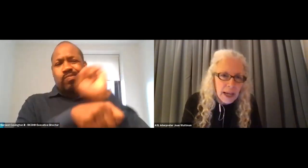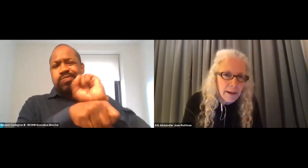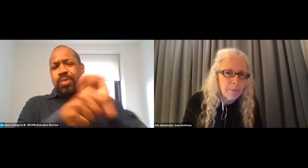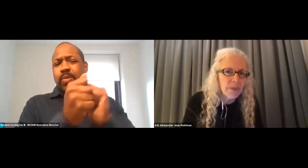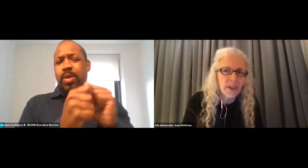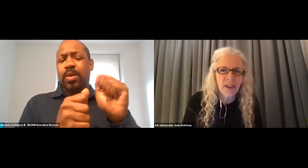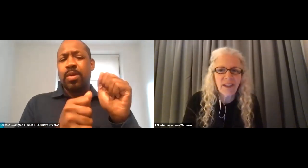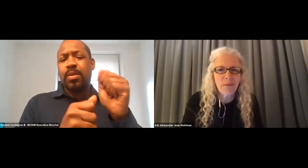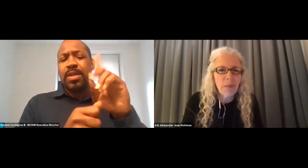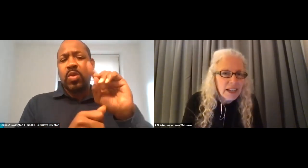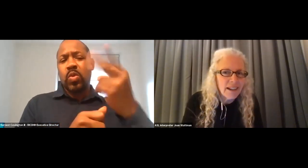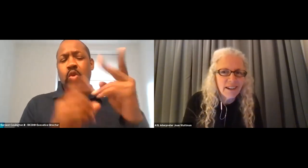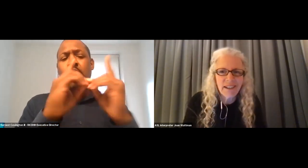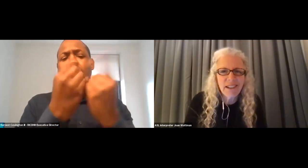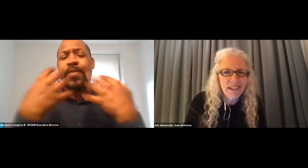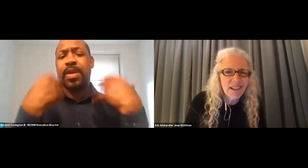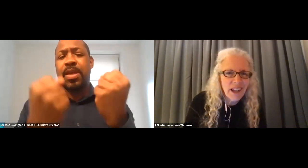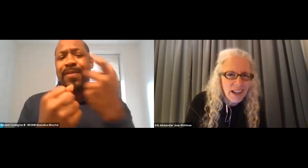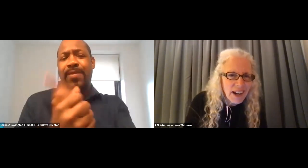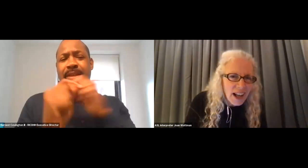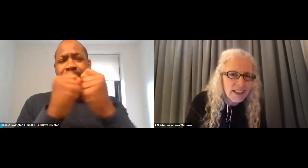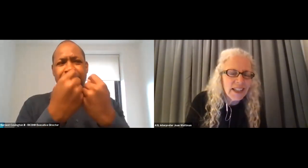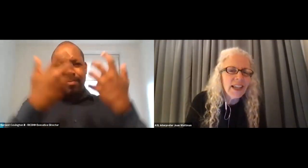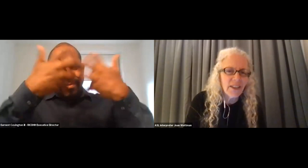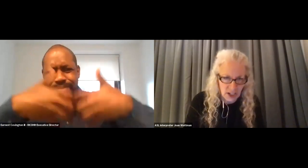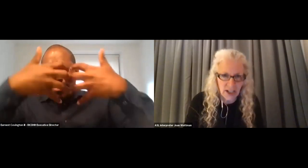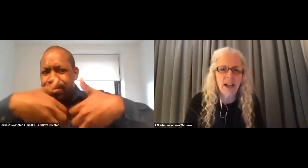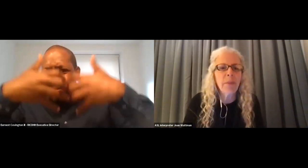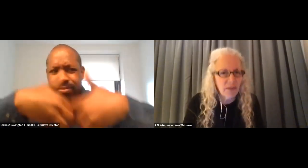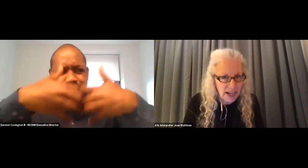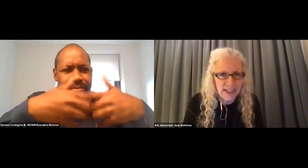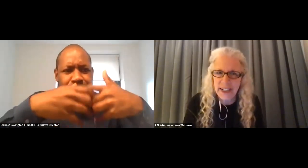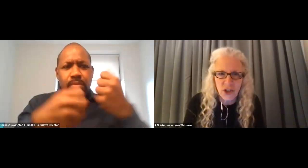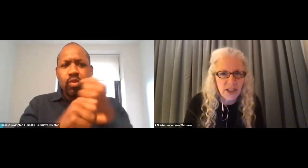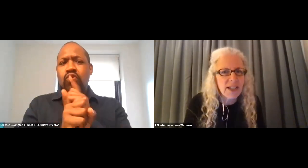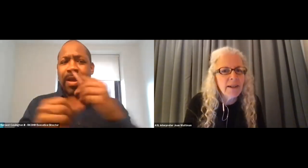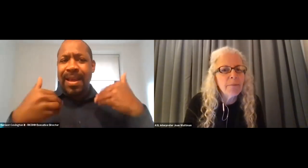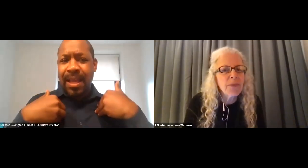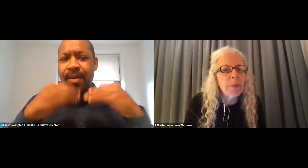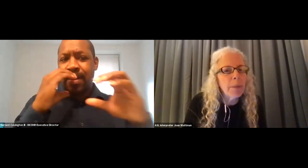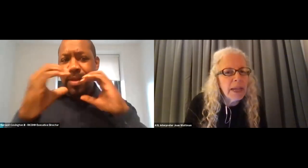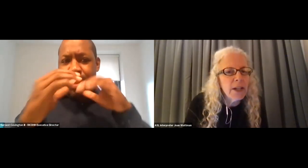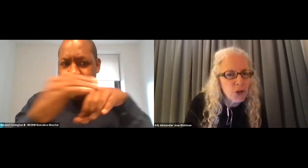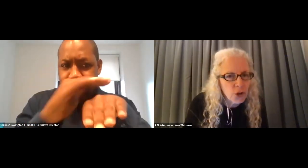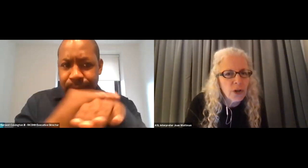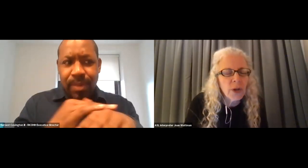Pam, Mike, and Holly have done about vaccinations, about making sure that we